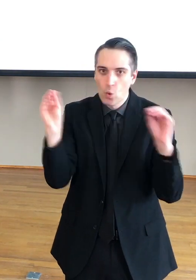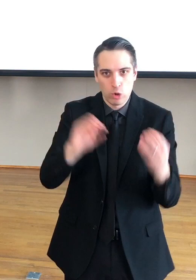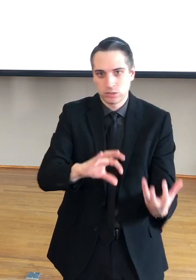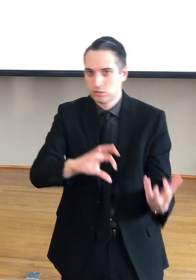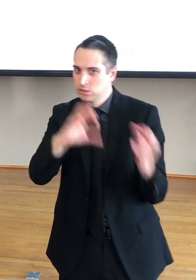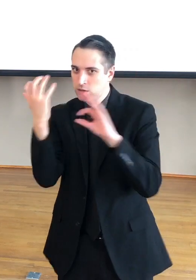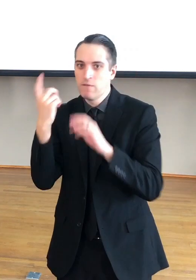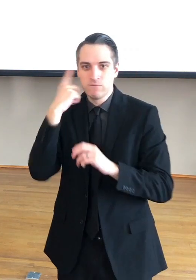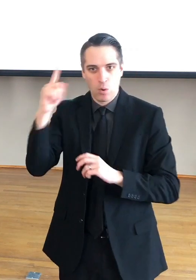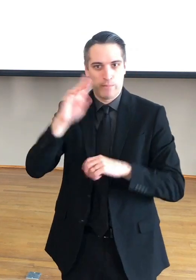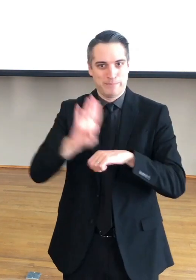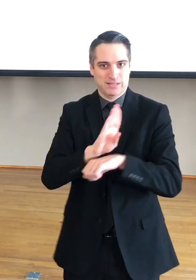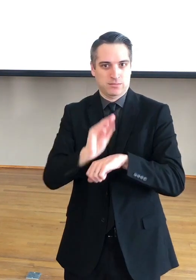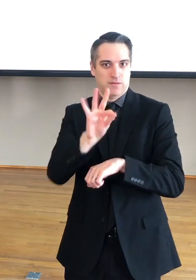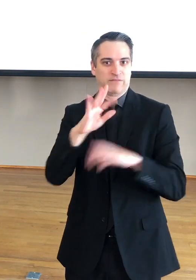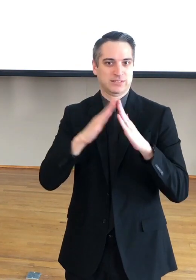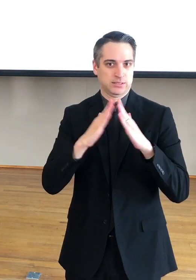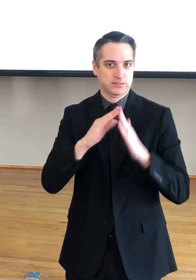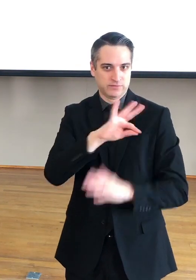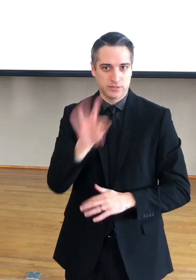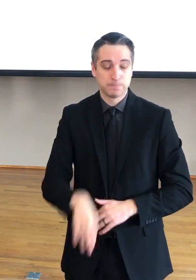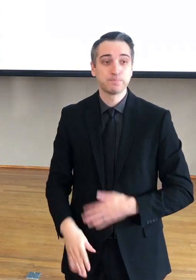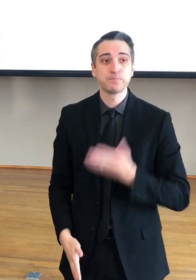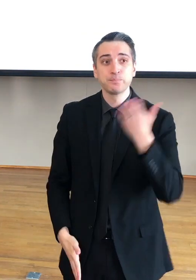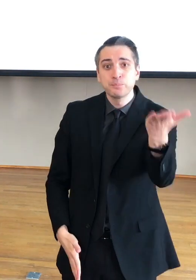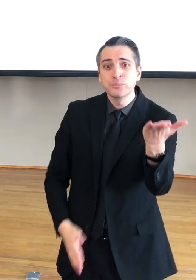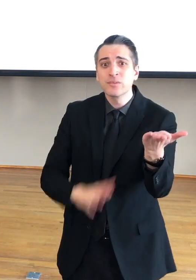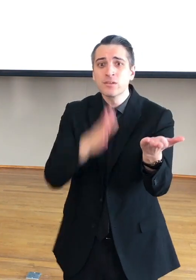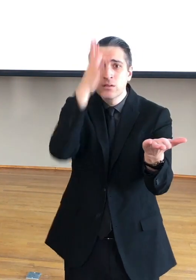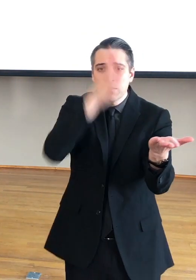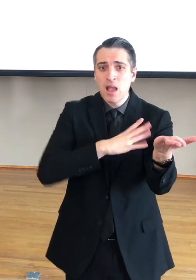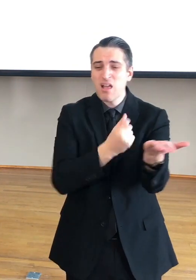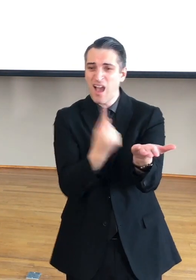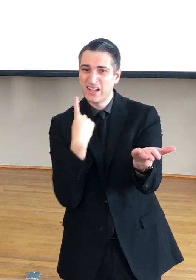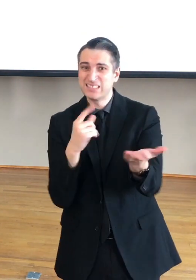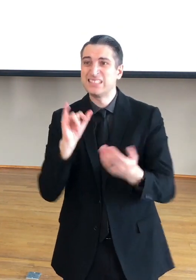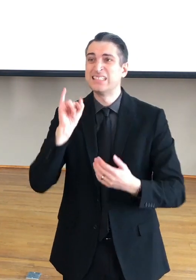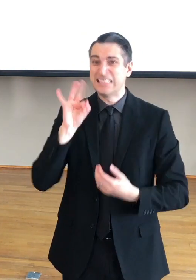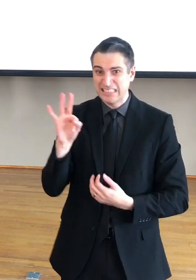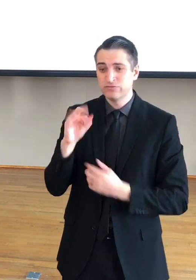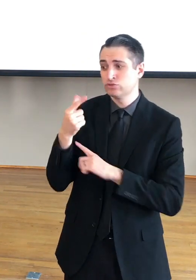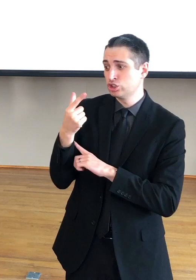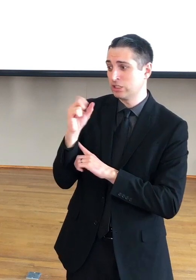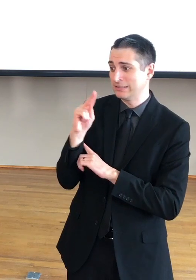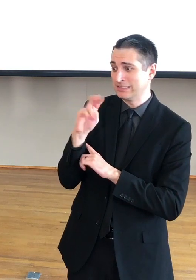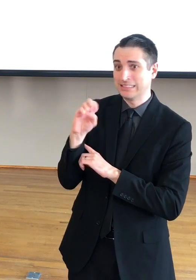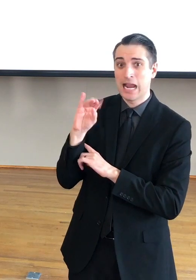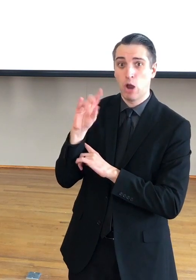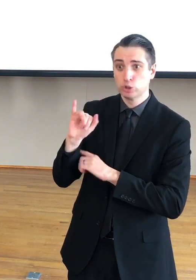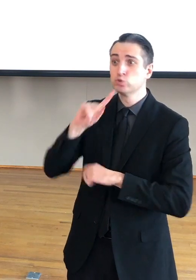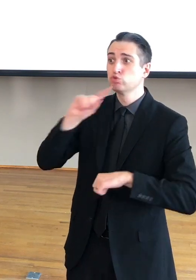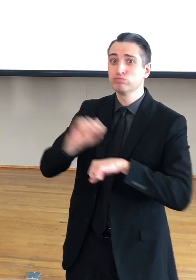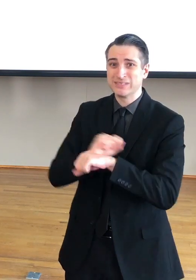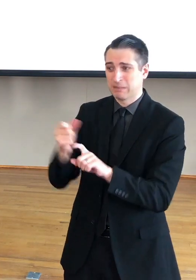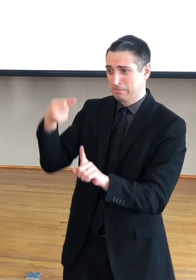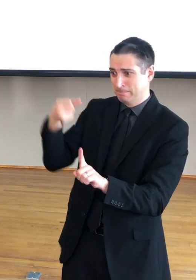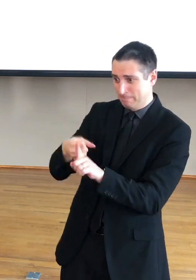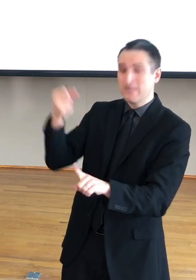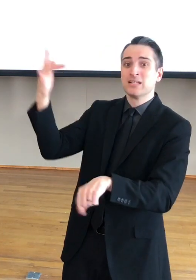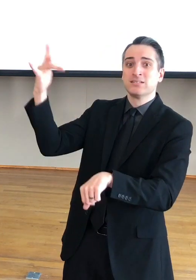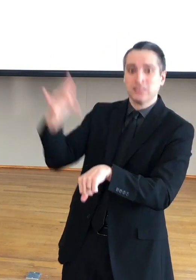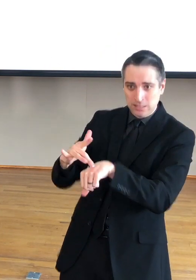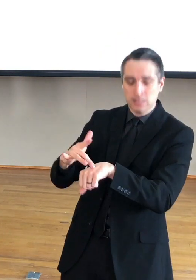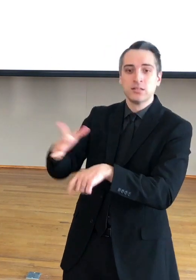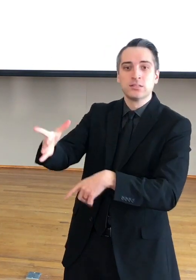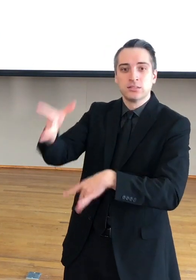city of Flint residents. How do you anticipate if there is a coronavirus diagnosis in Genesee County, how do you